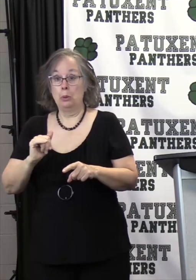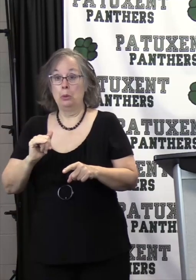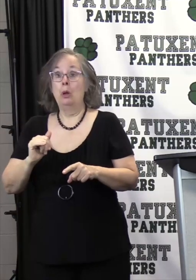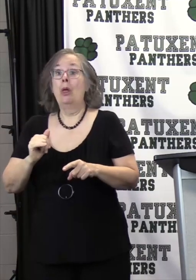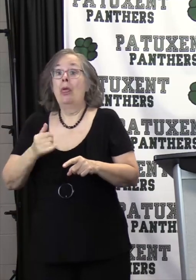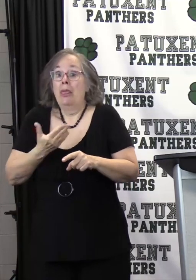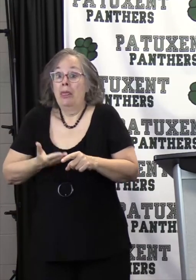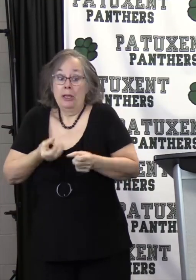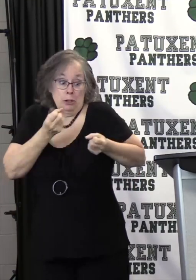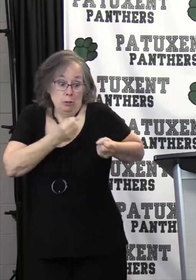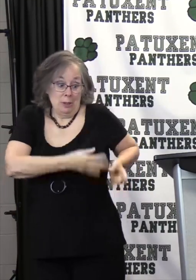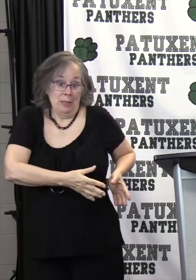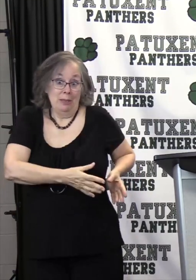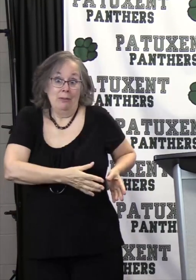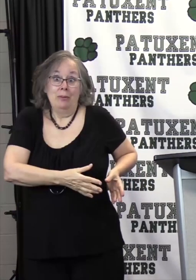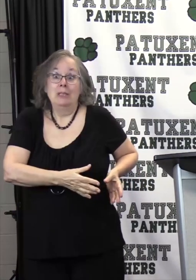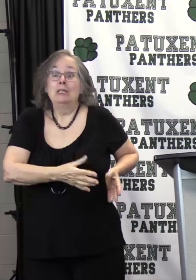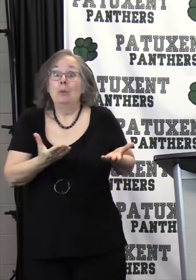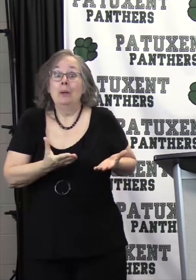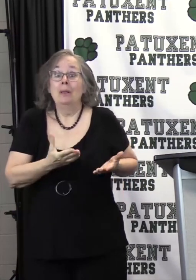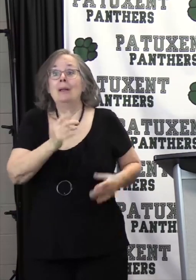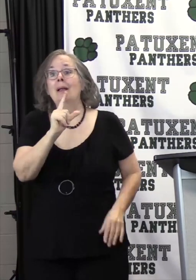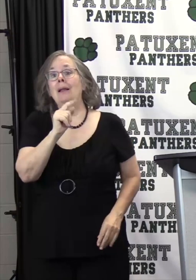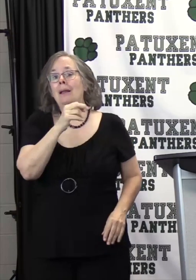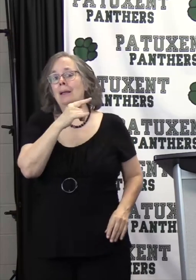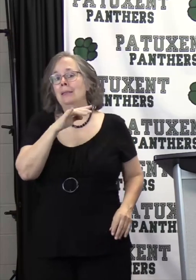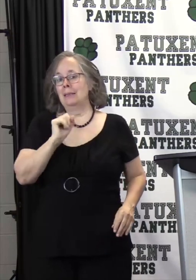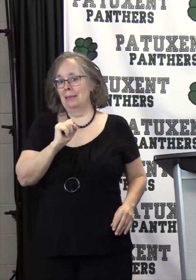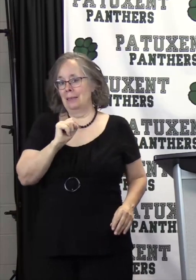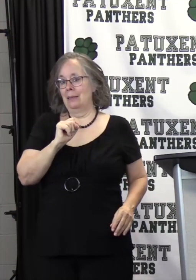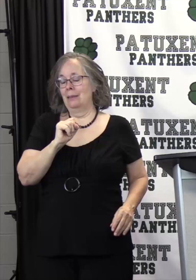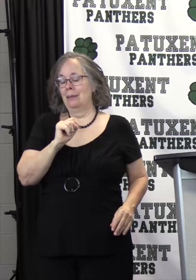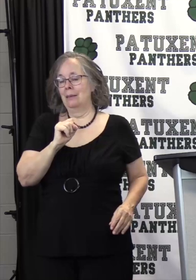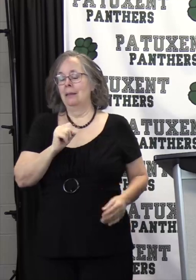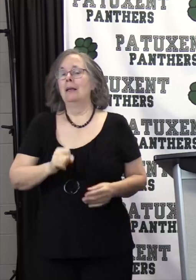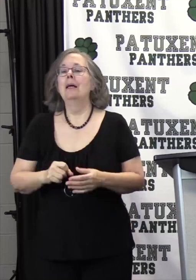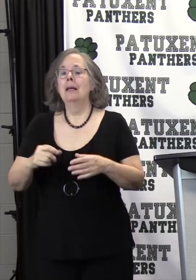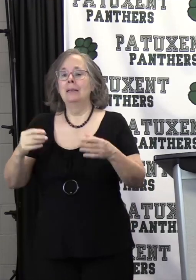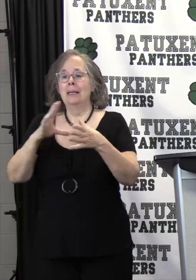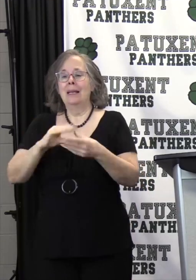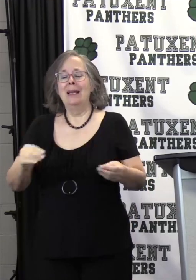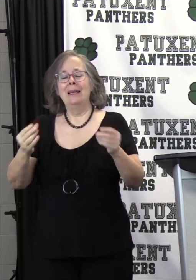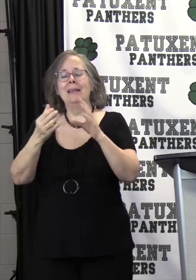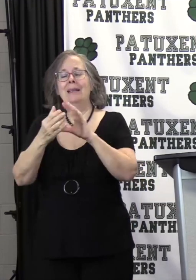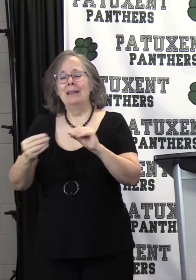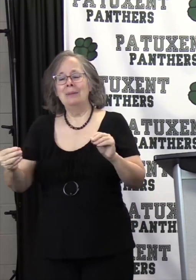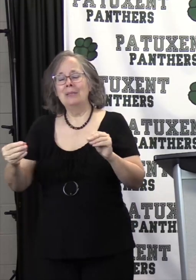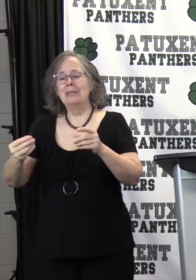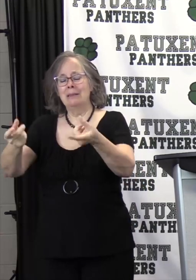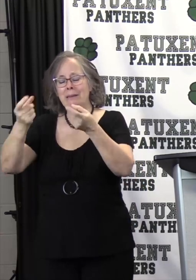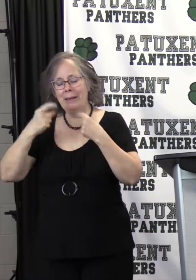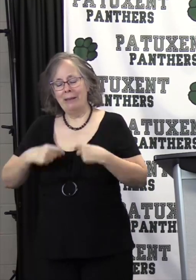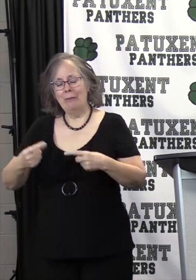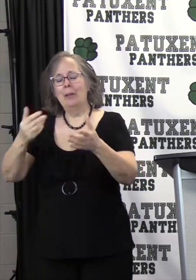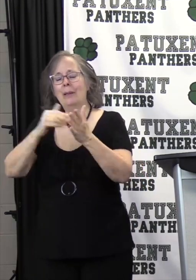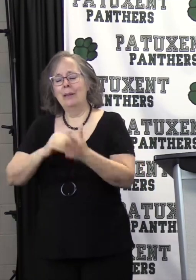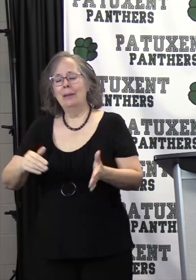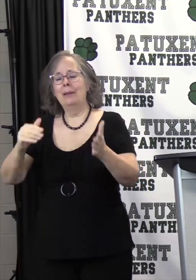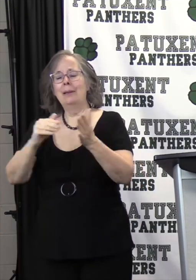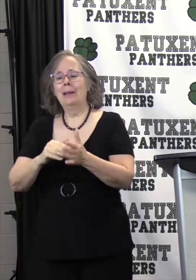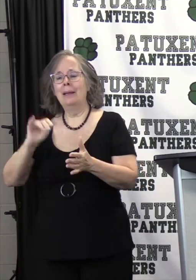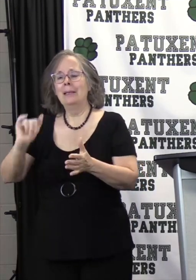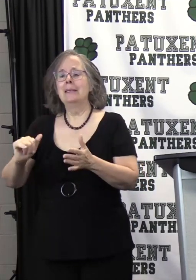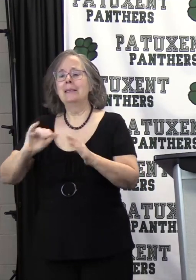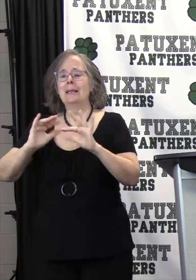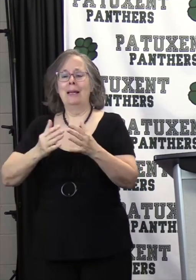leaving behind is a legacy. Time and time again, the message has come back to me that this class is unlike any other.